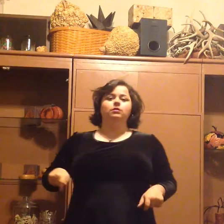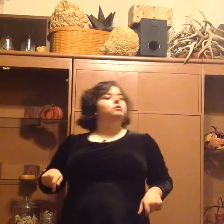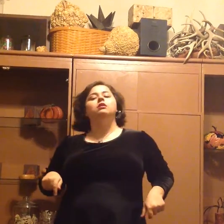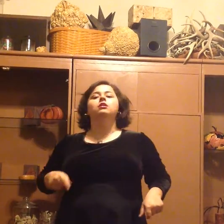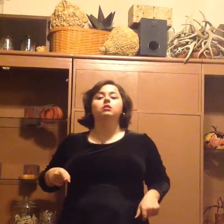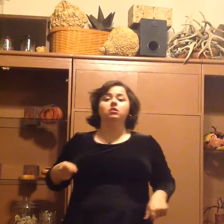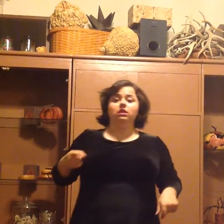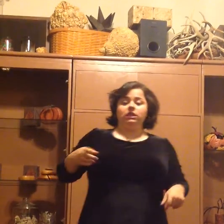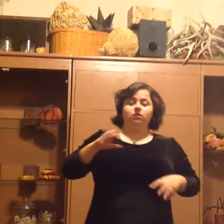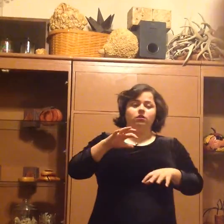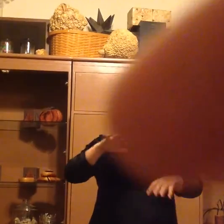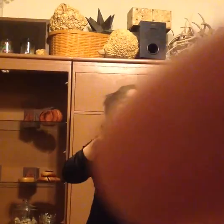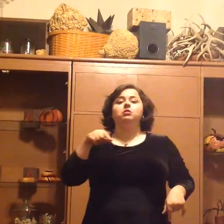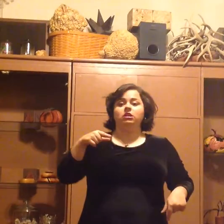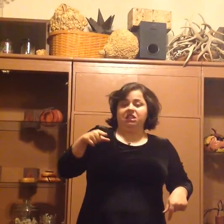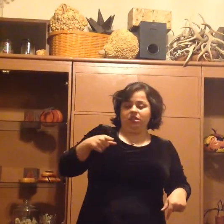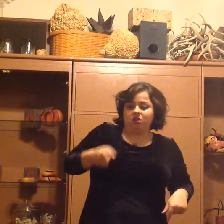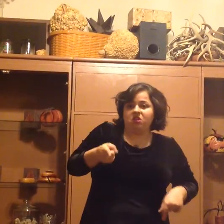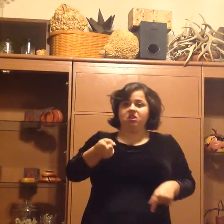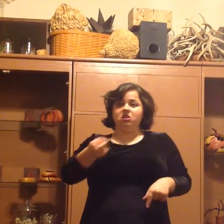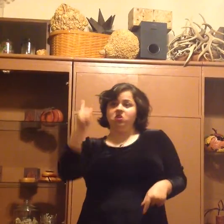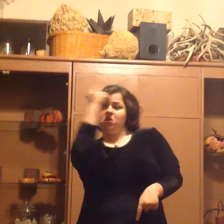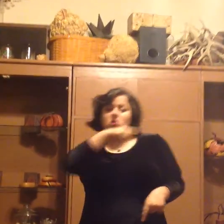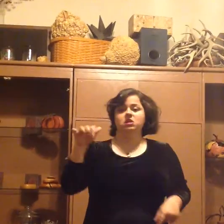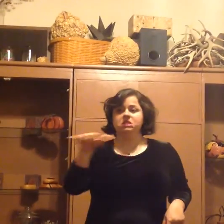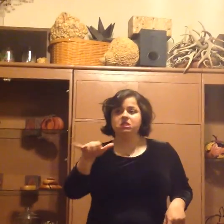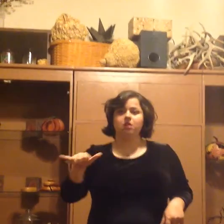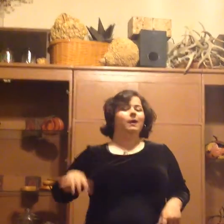With these souvenirs, they could easily tell each other apart.